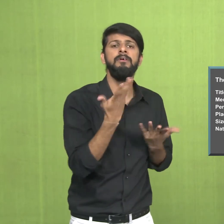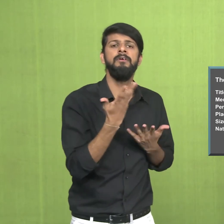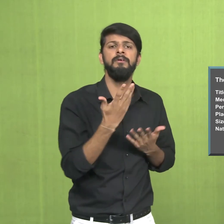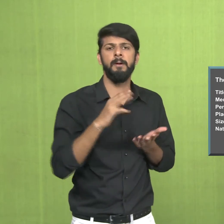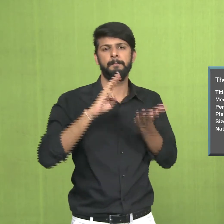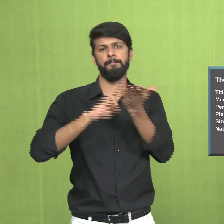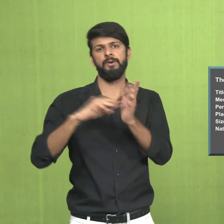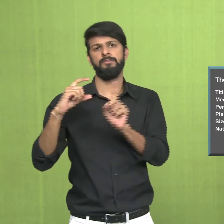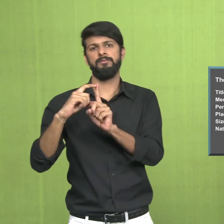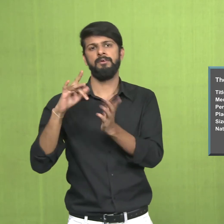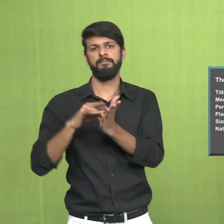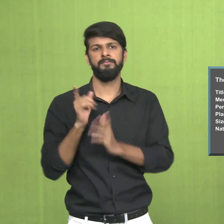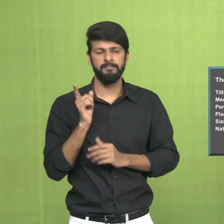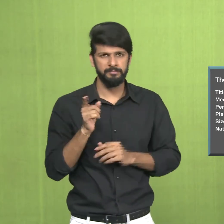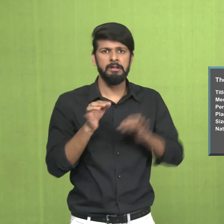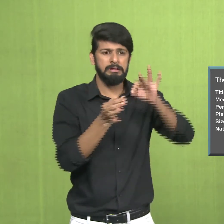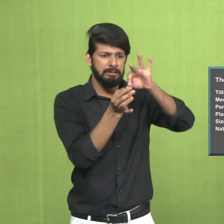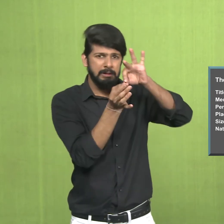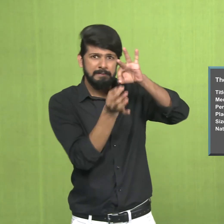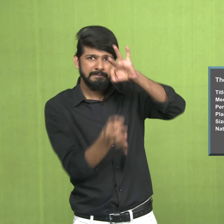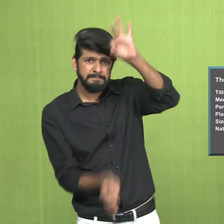This sculpture was found at Mohenjo-daro.